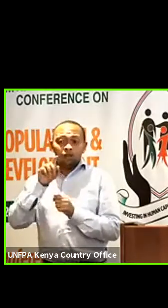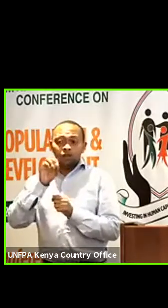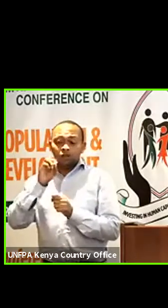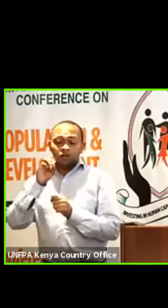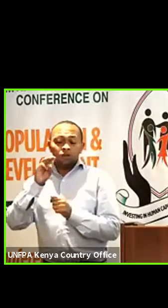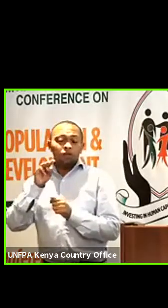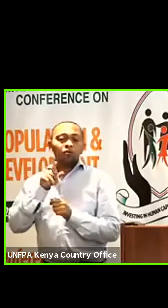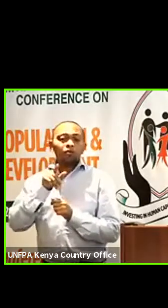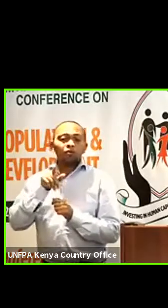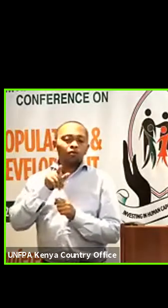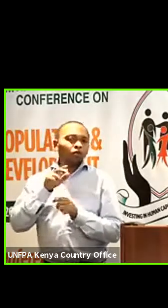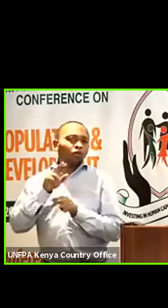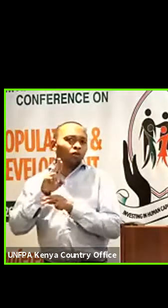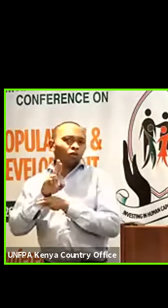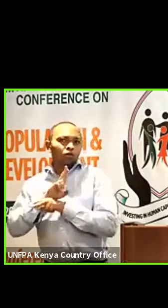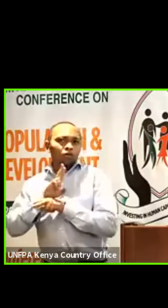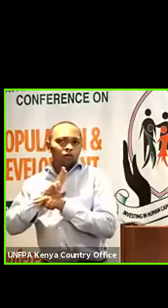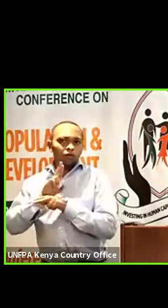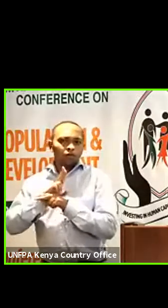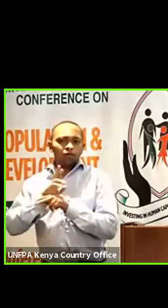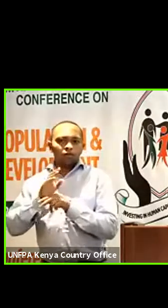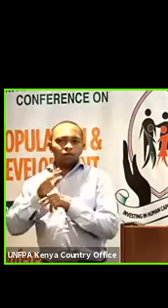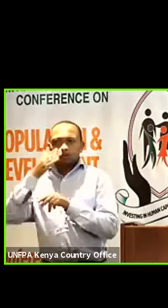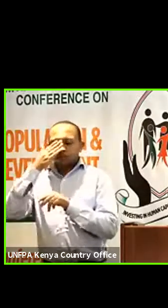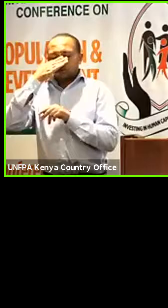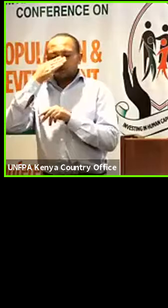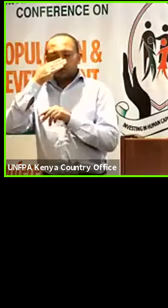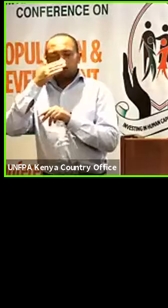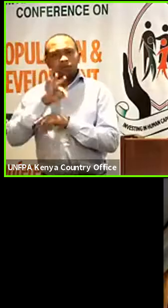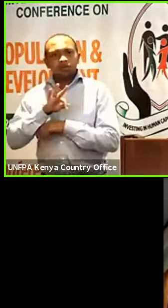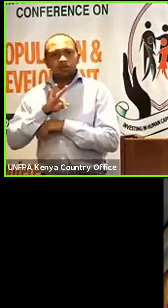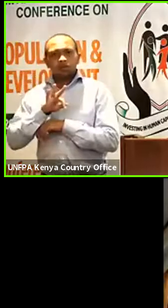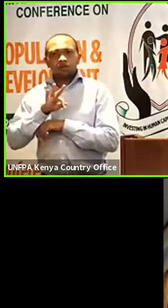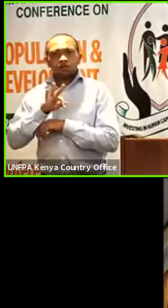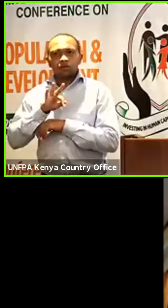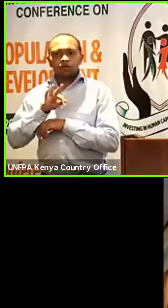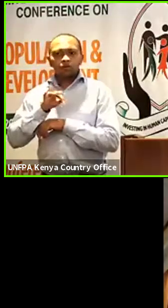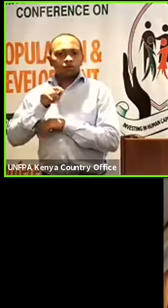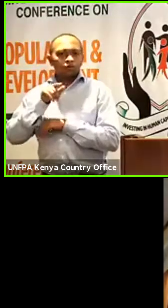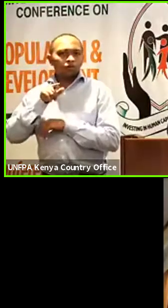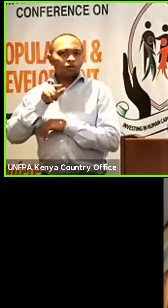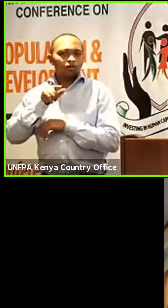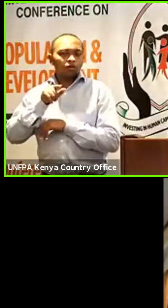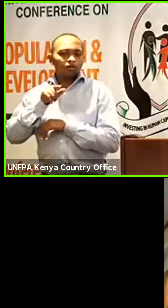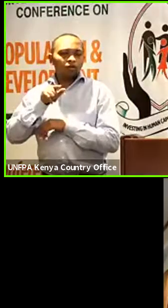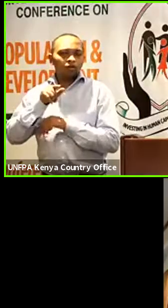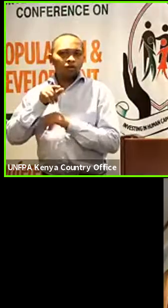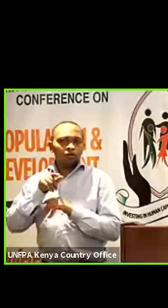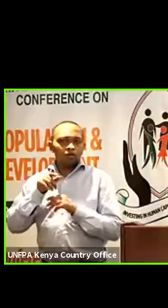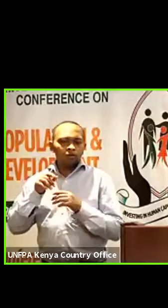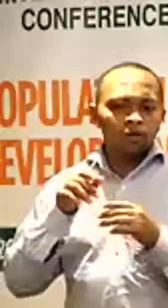going to use for now the next 3 days. Here we are admitting